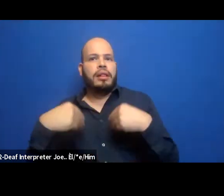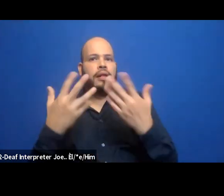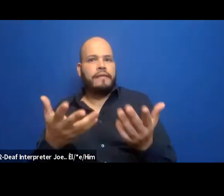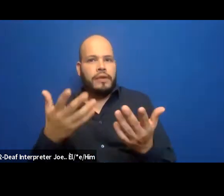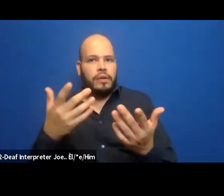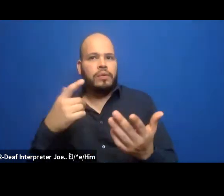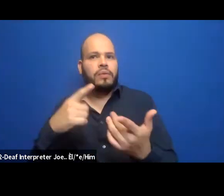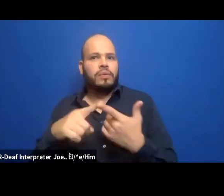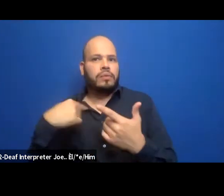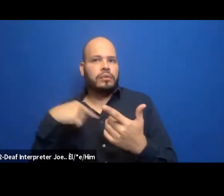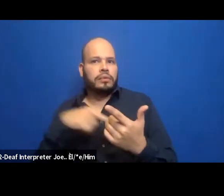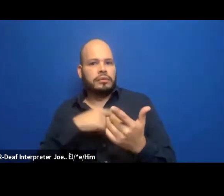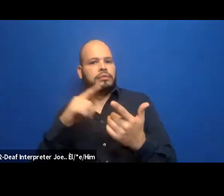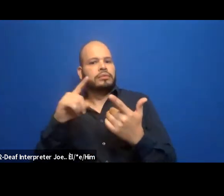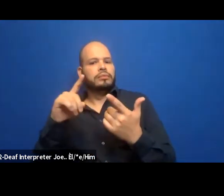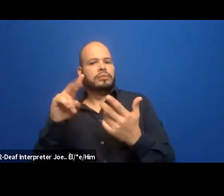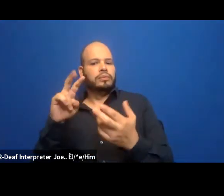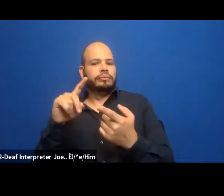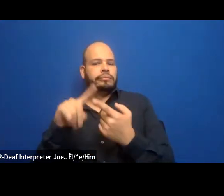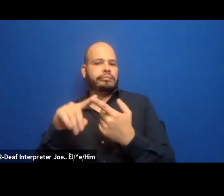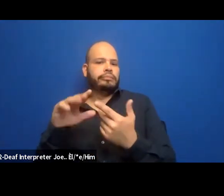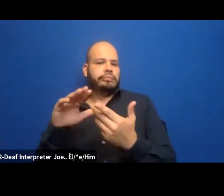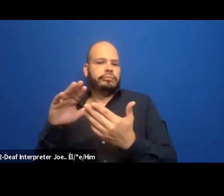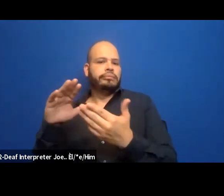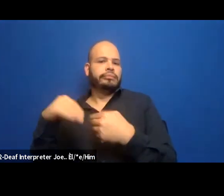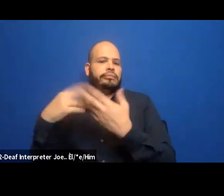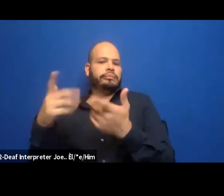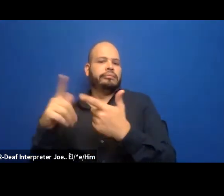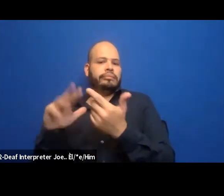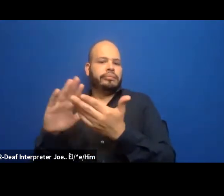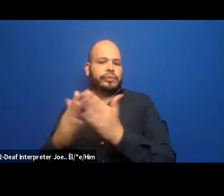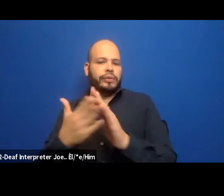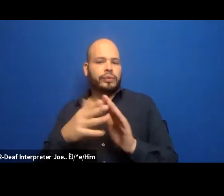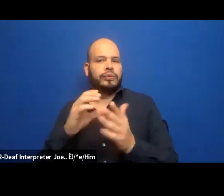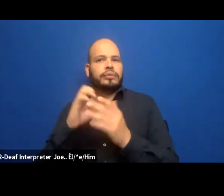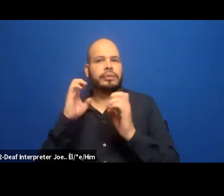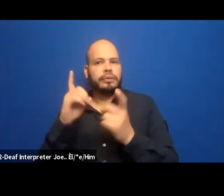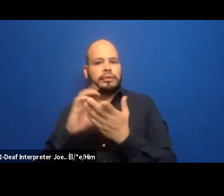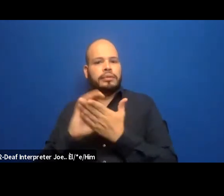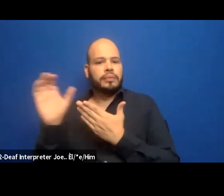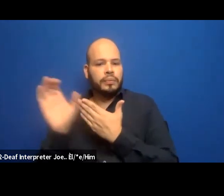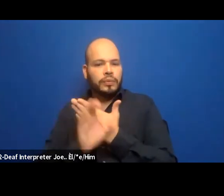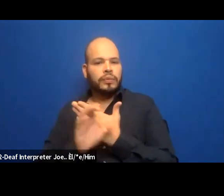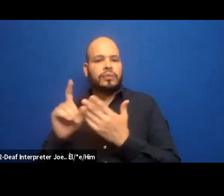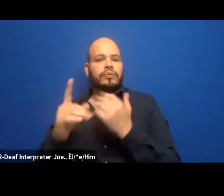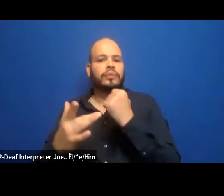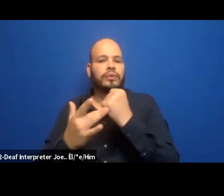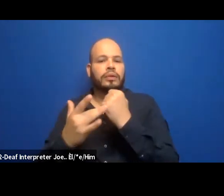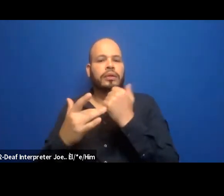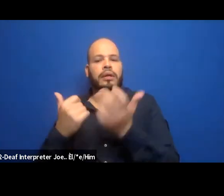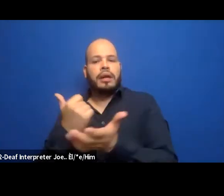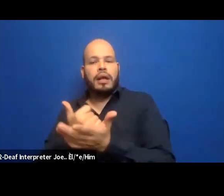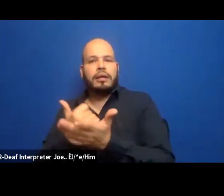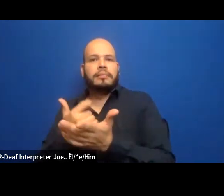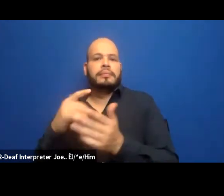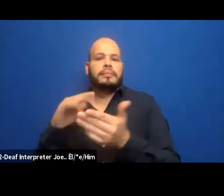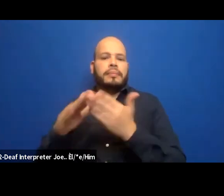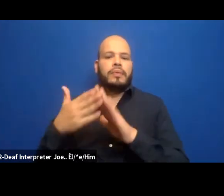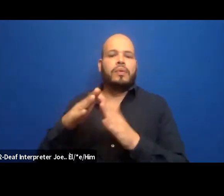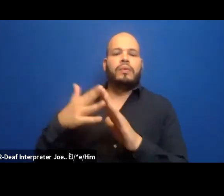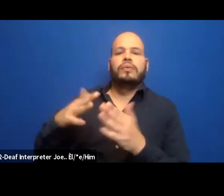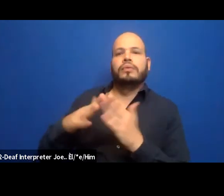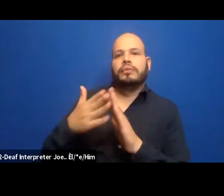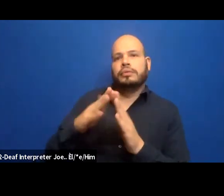organizations, and also do a lot of deep healing with ourselves internally and with our families through